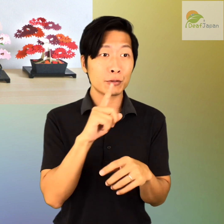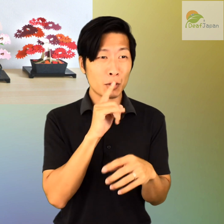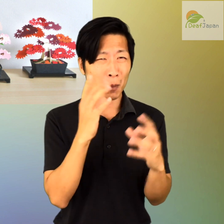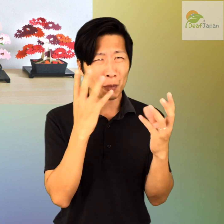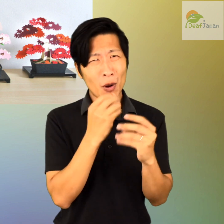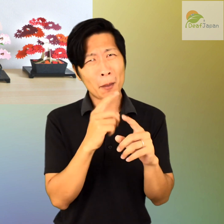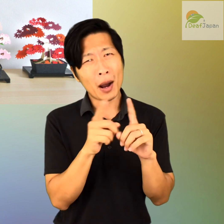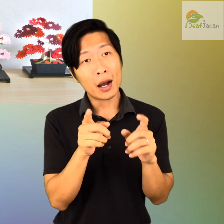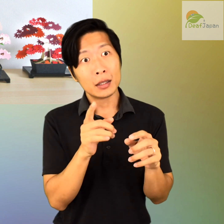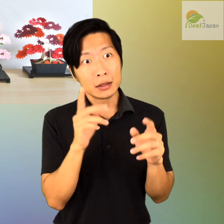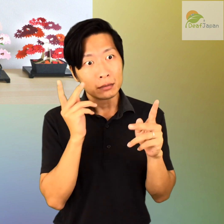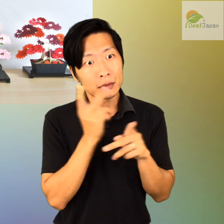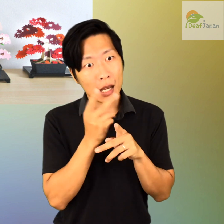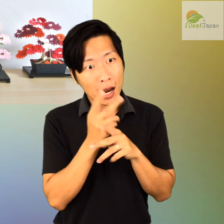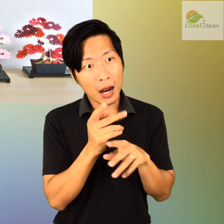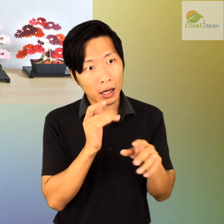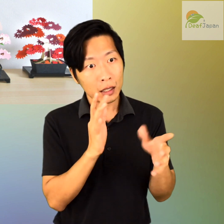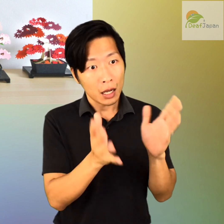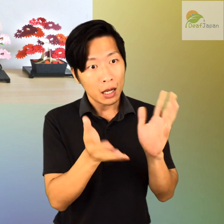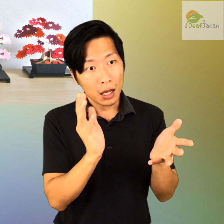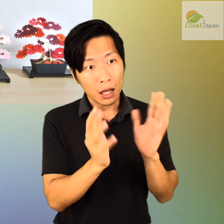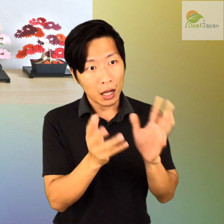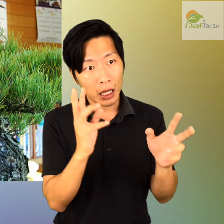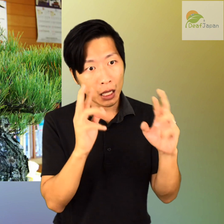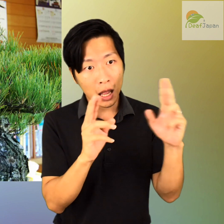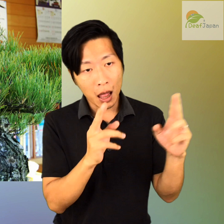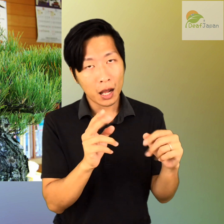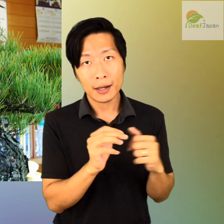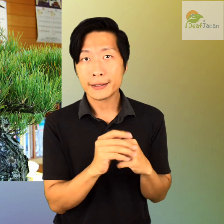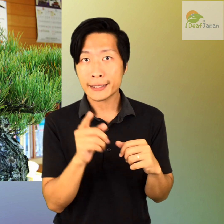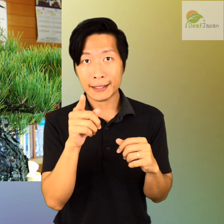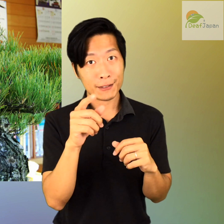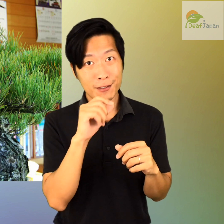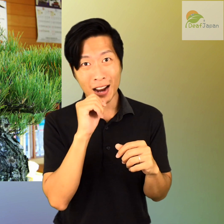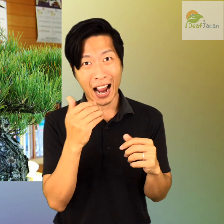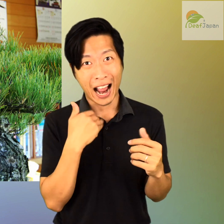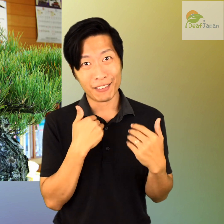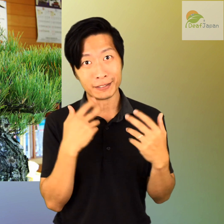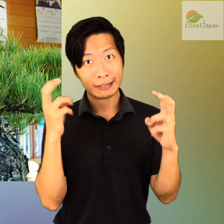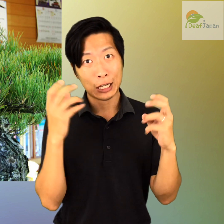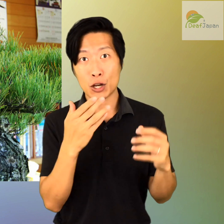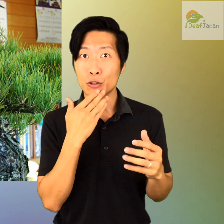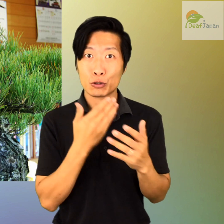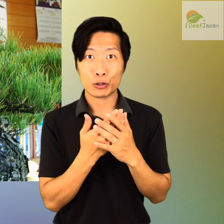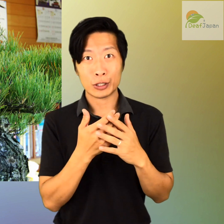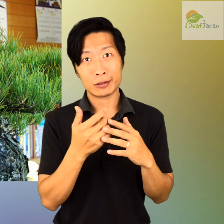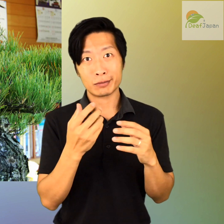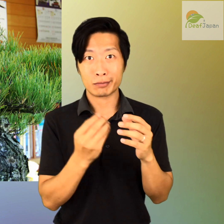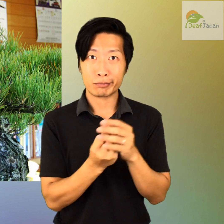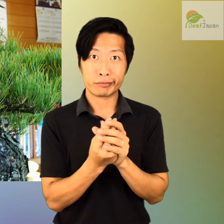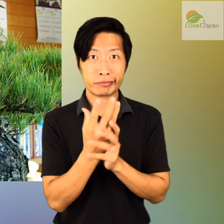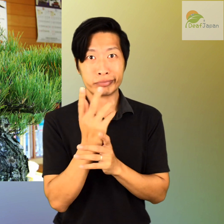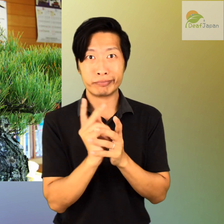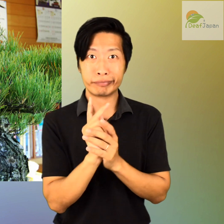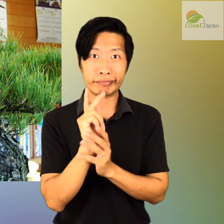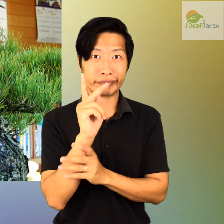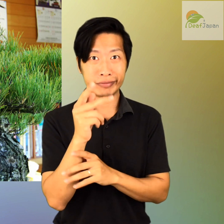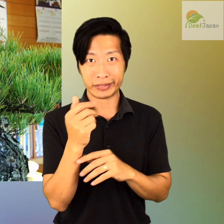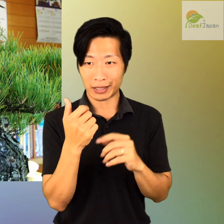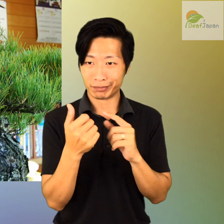trees require a lot of care and attention. If you don't have a green thumb though, there's now